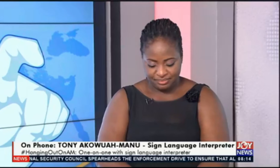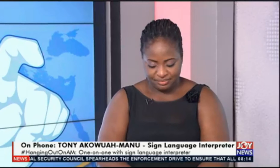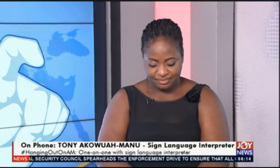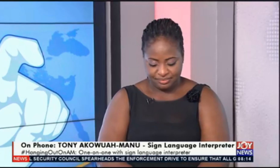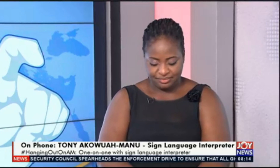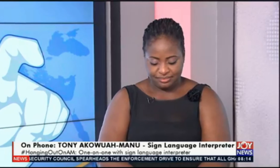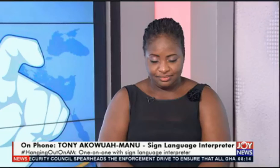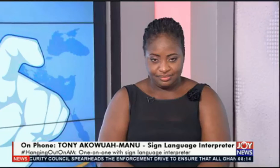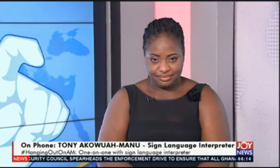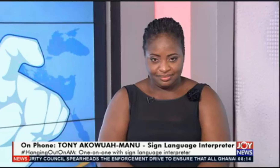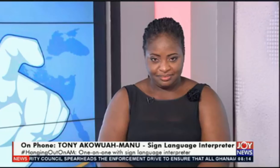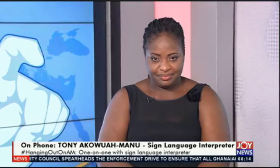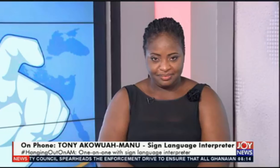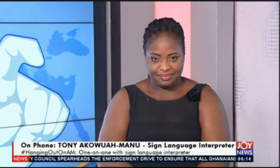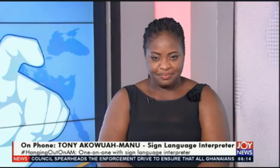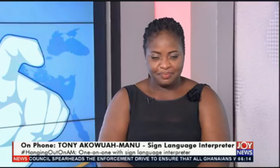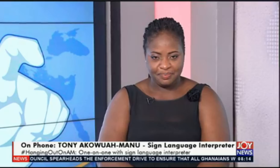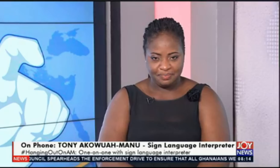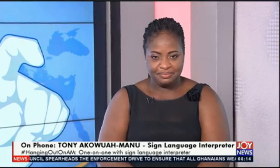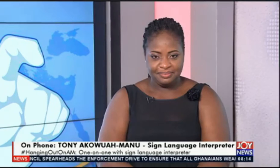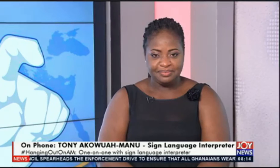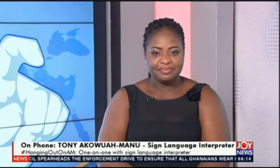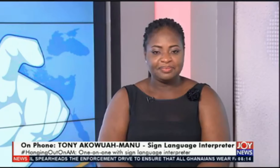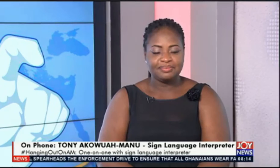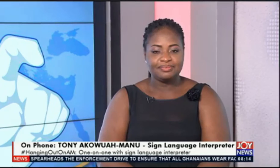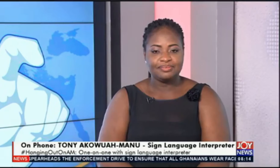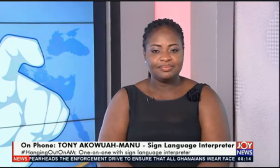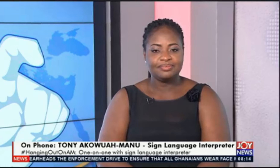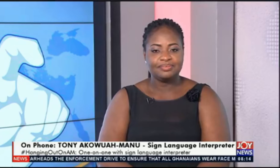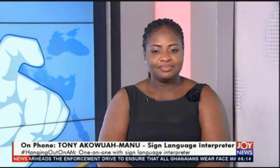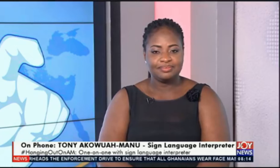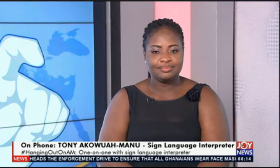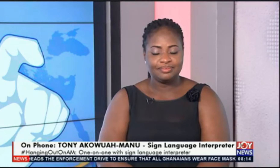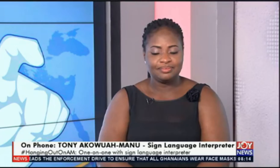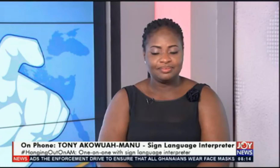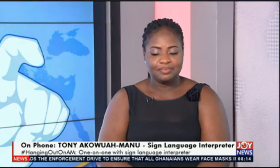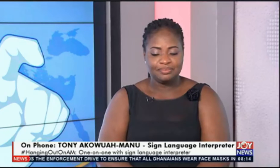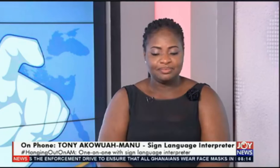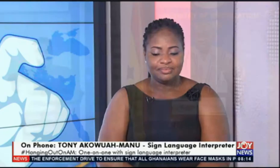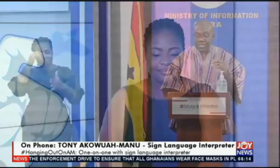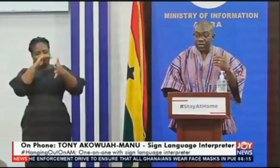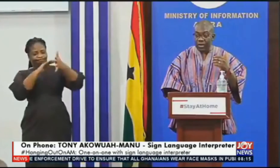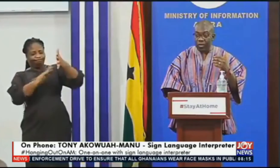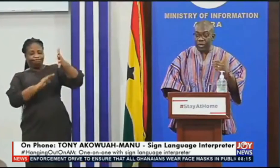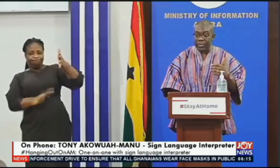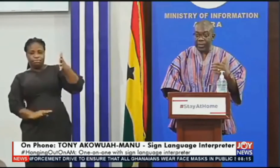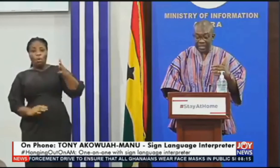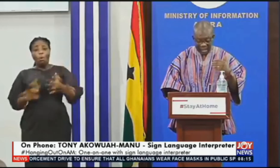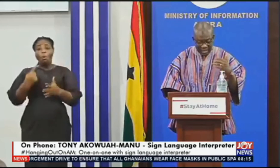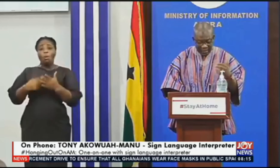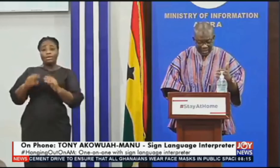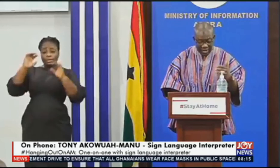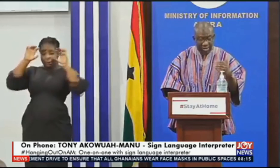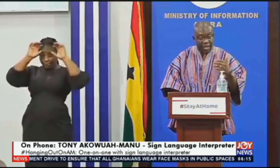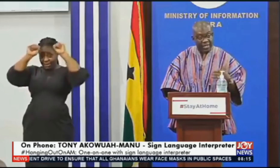deaf community, I thought I could be a support to her. So I also picked up alongside her while she was learning, and she's